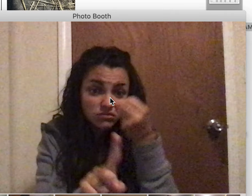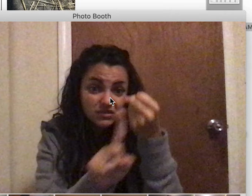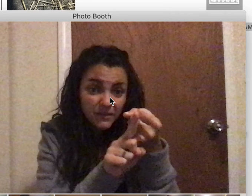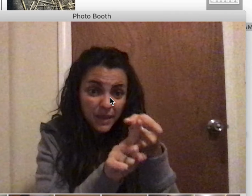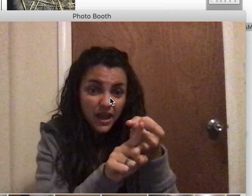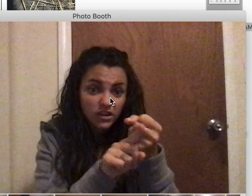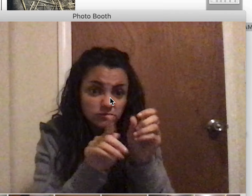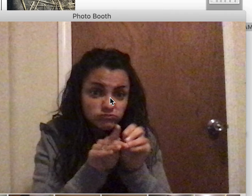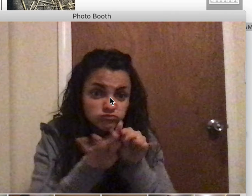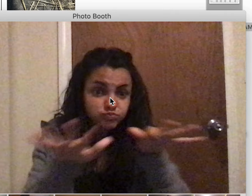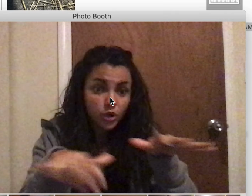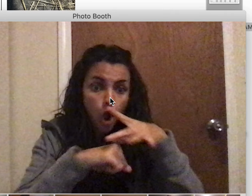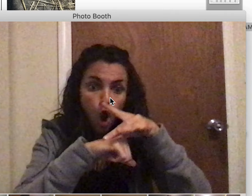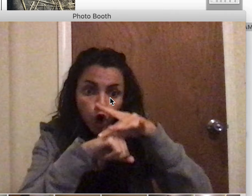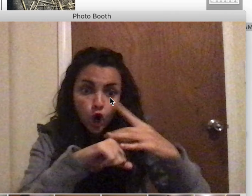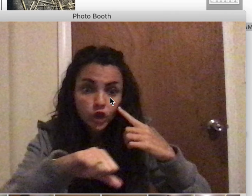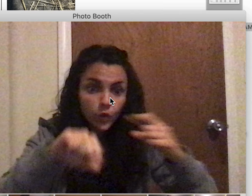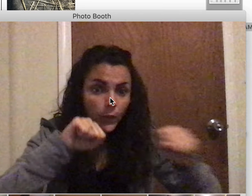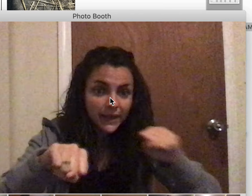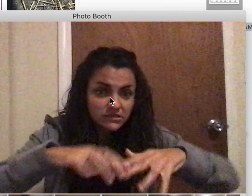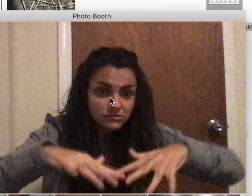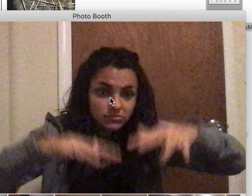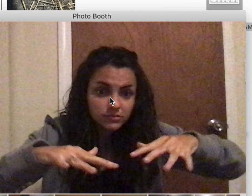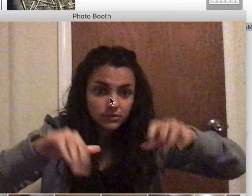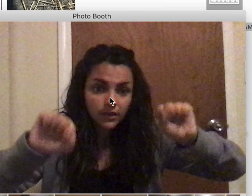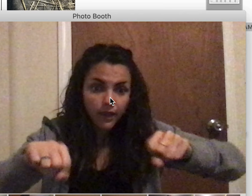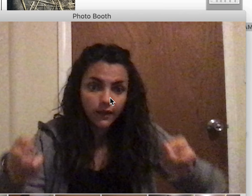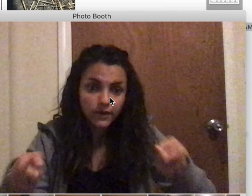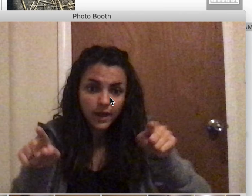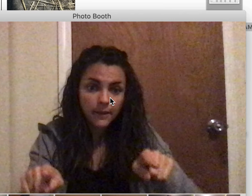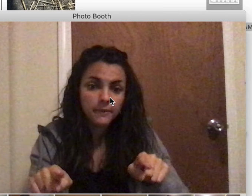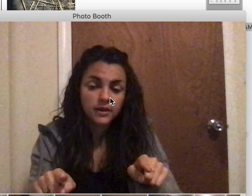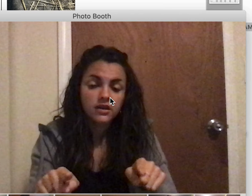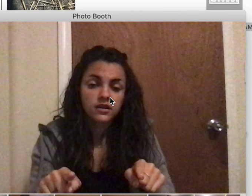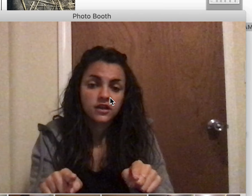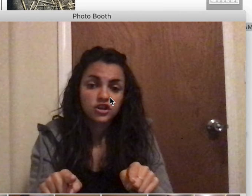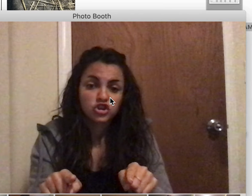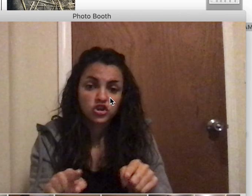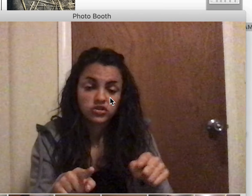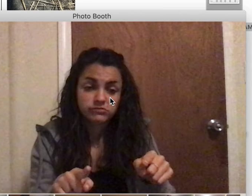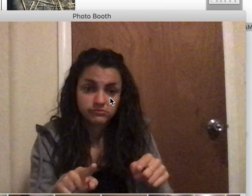And you're disrupting that environment by drilling into the ground.